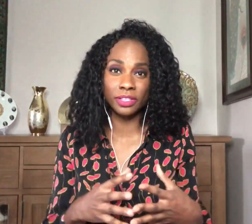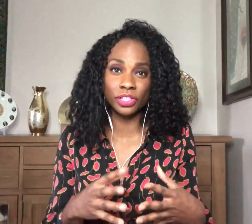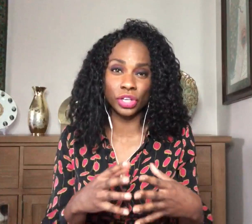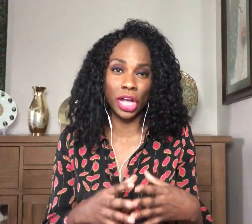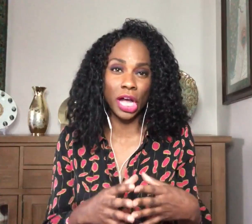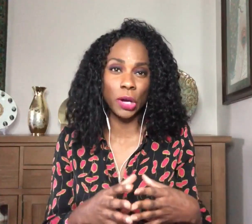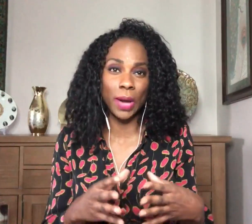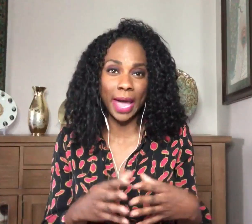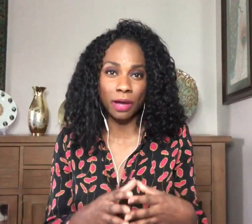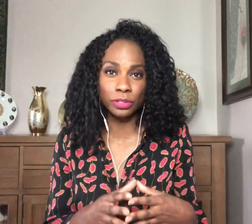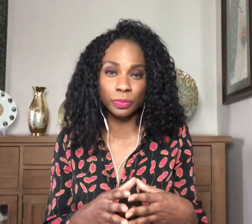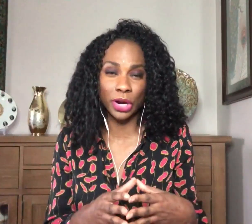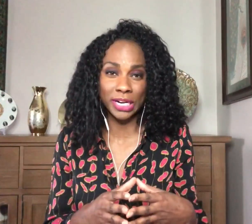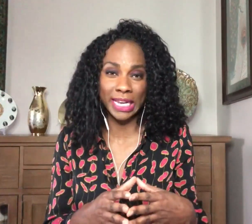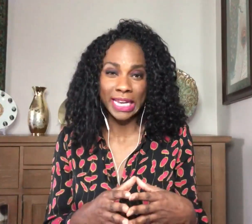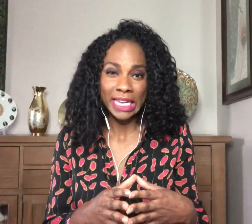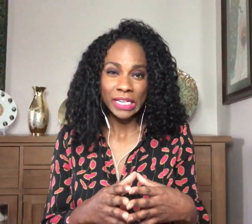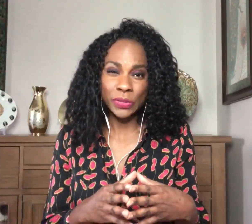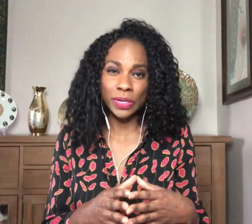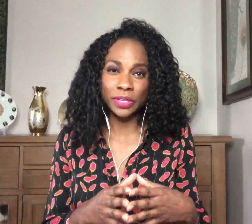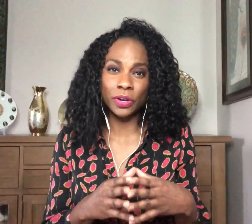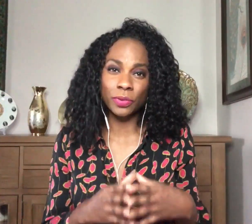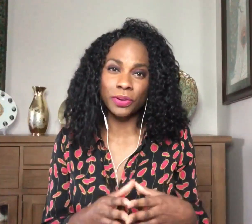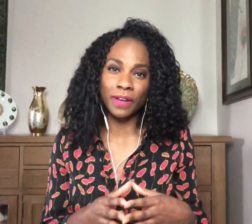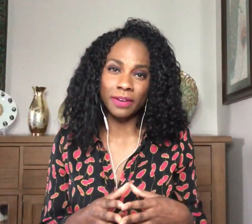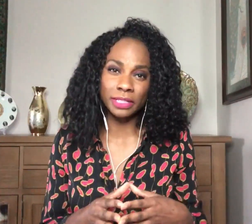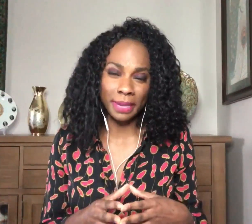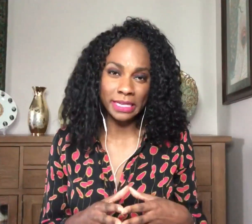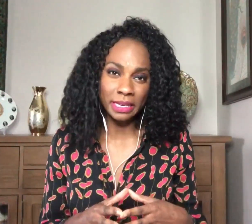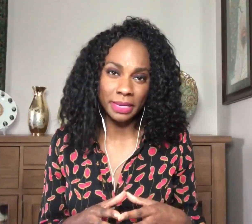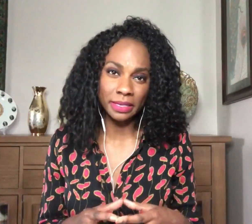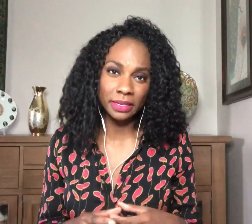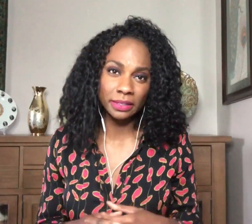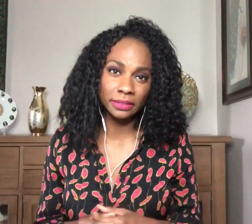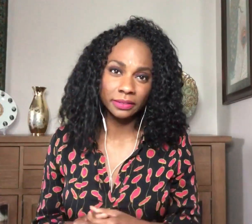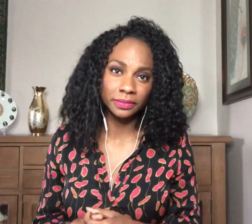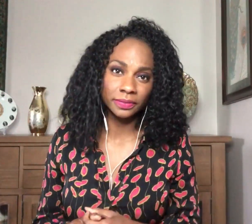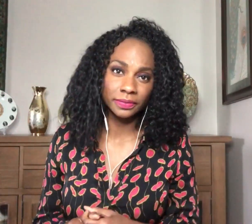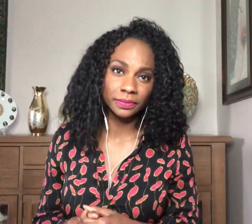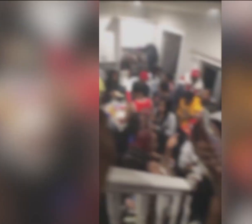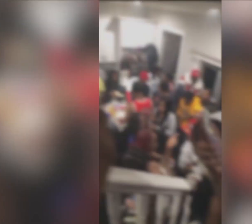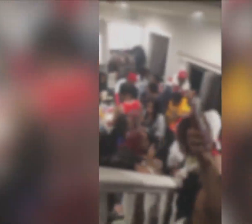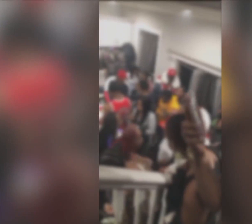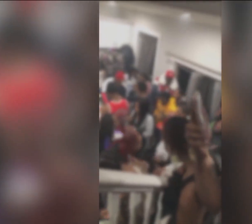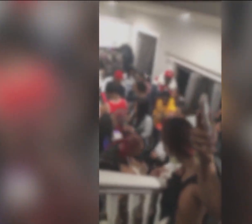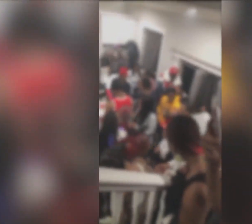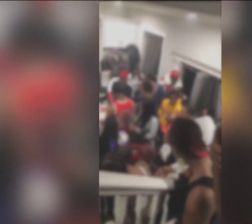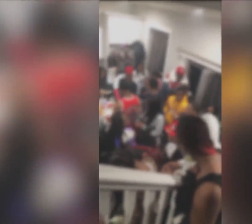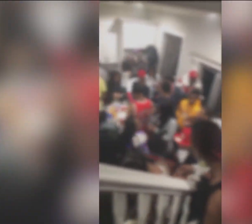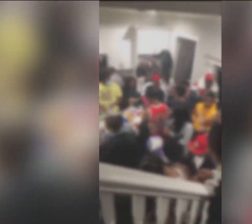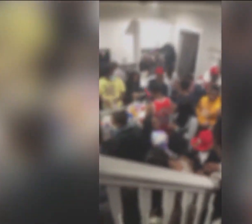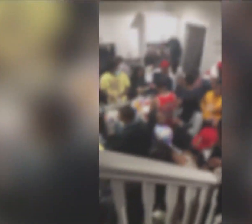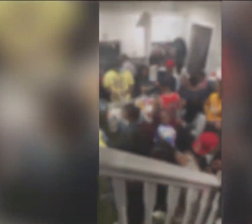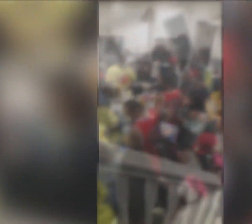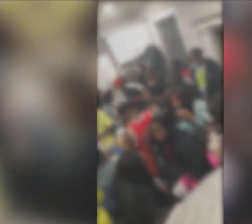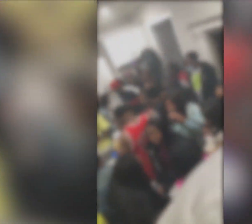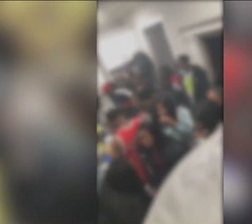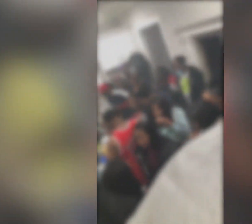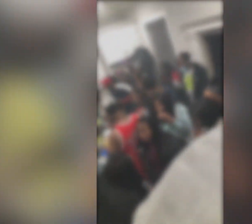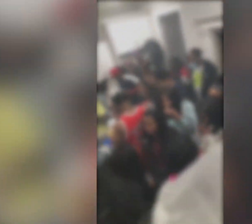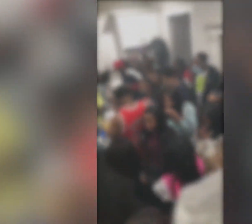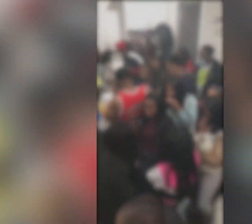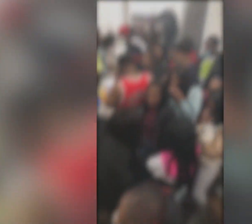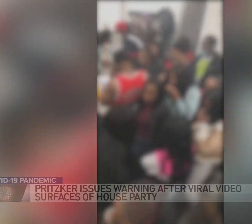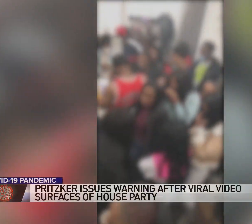crammed into the Chicago house party during the coronavirus pandemic. Can't nobody else fit.